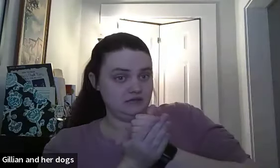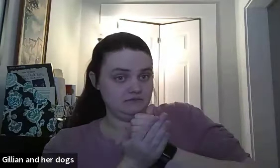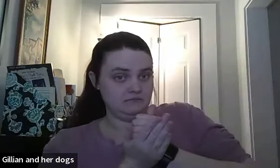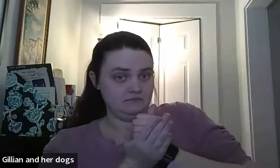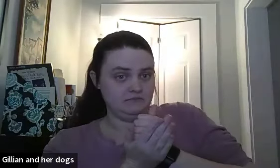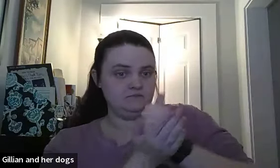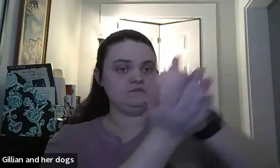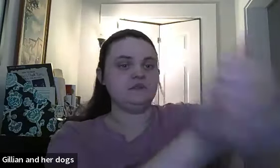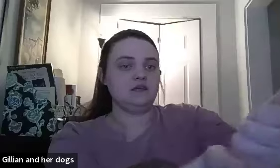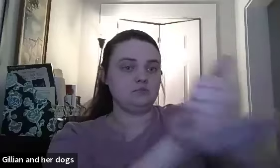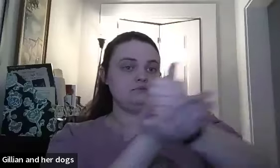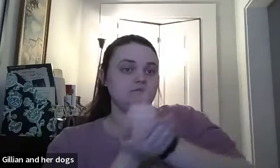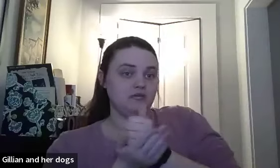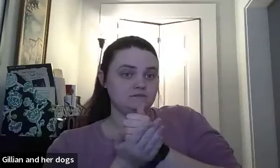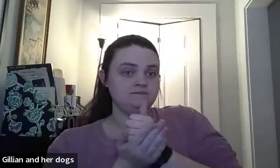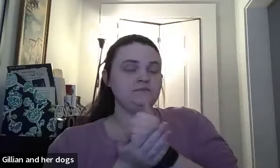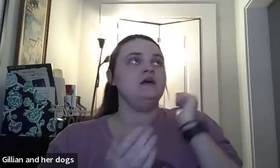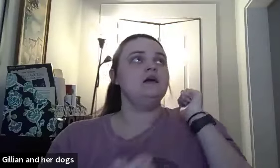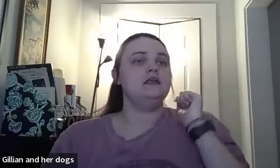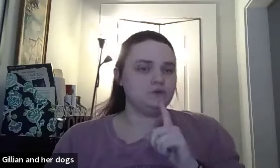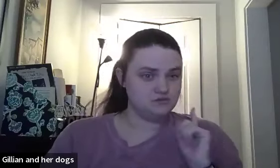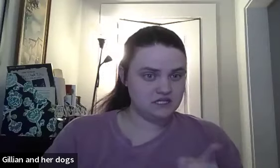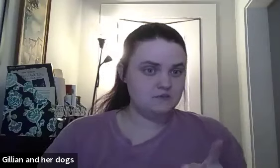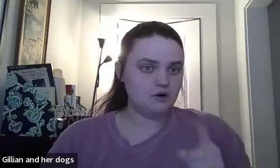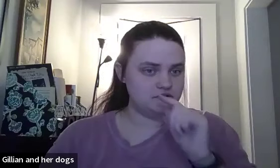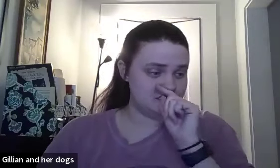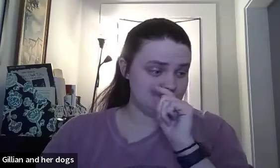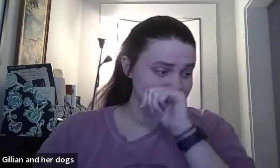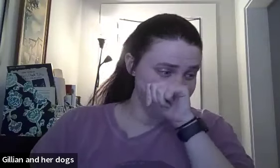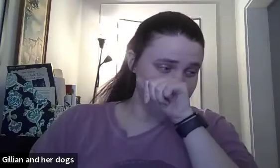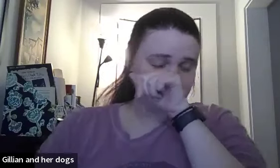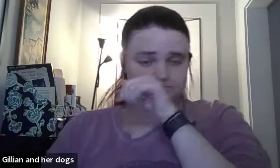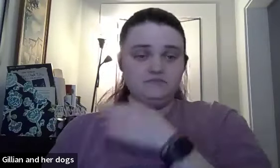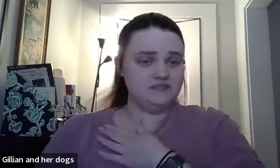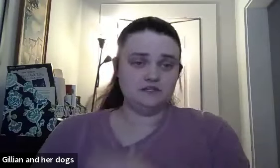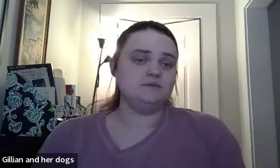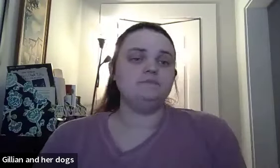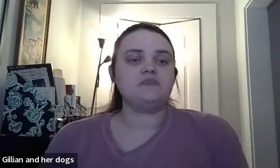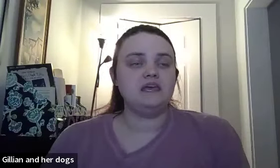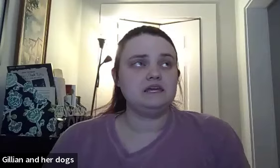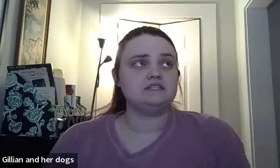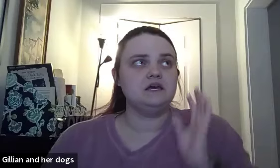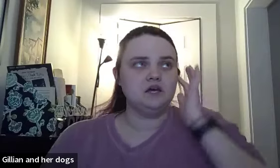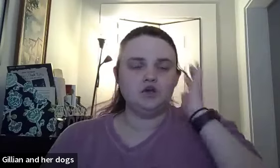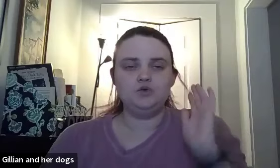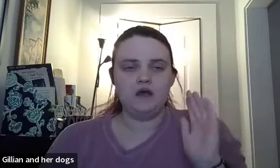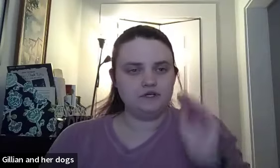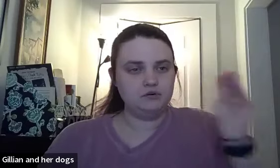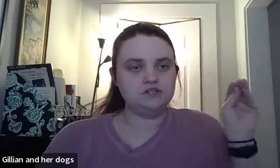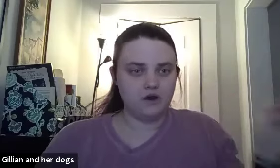me. Help me. Now, what's really important with this one, excuse me, is whoever you are